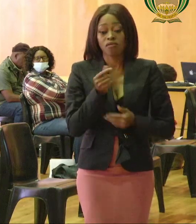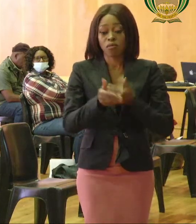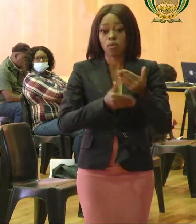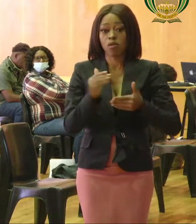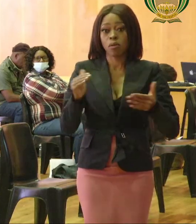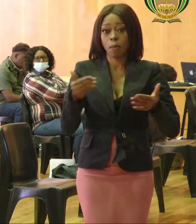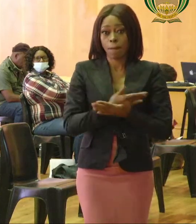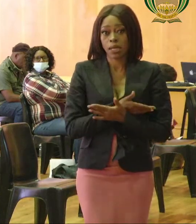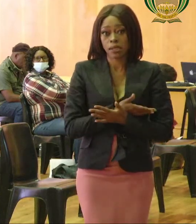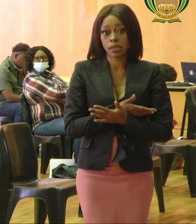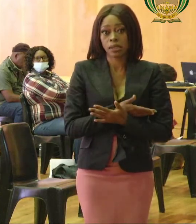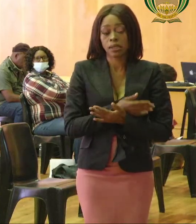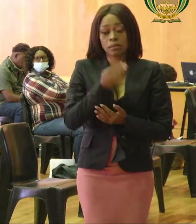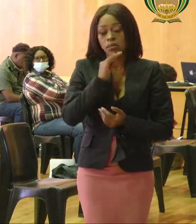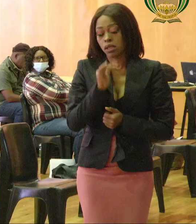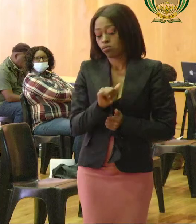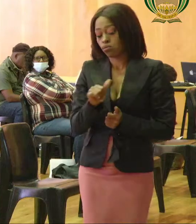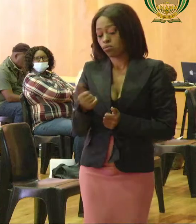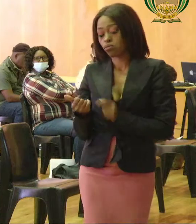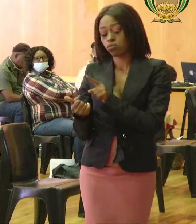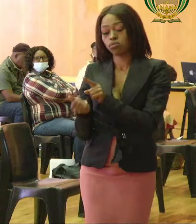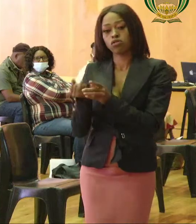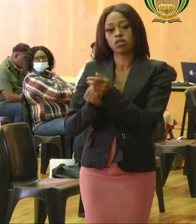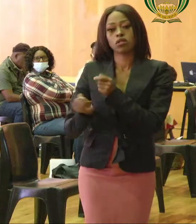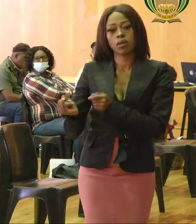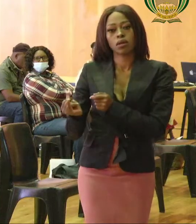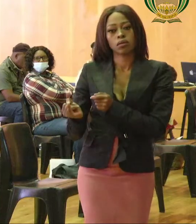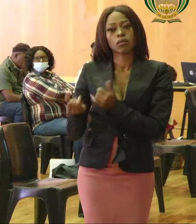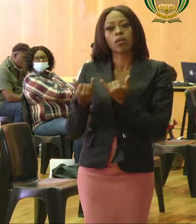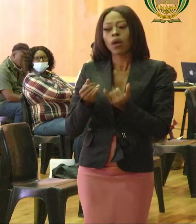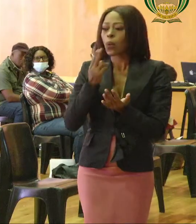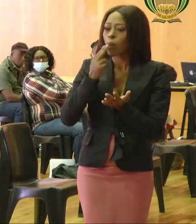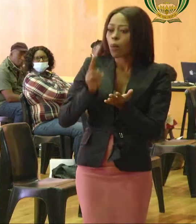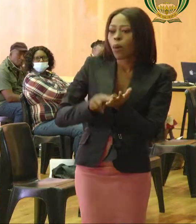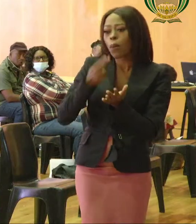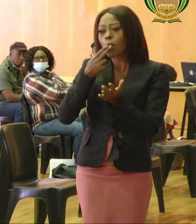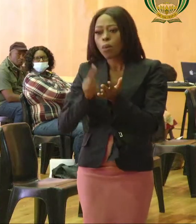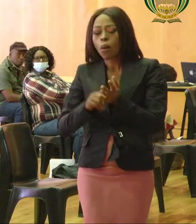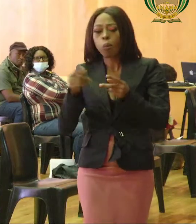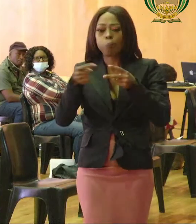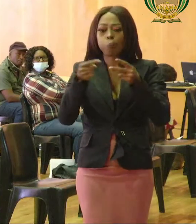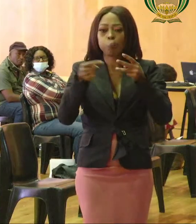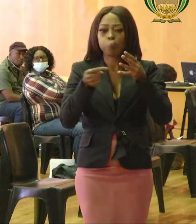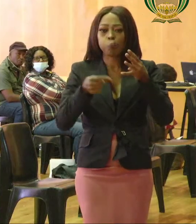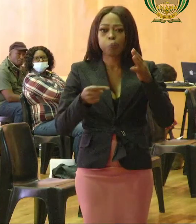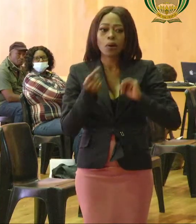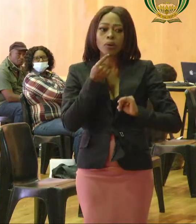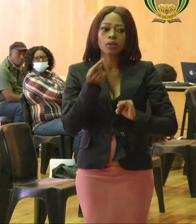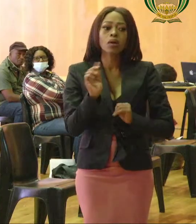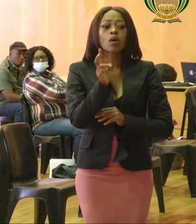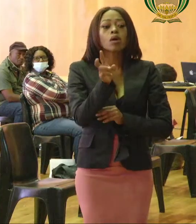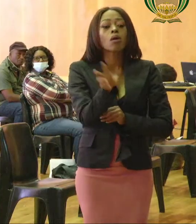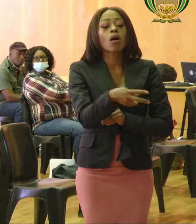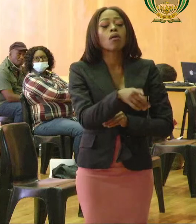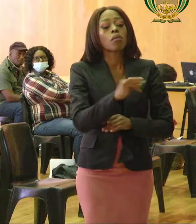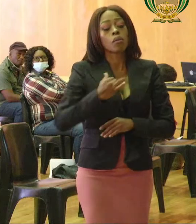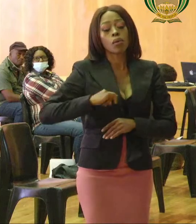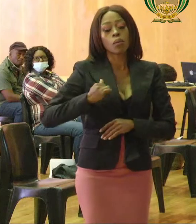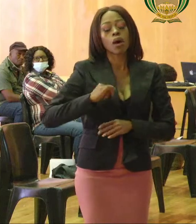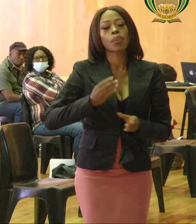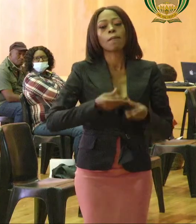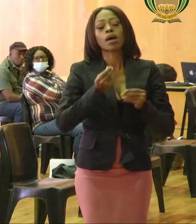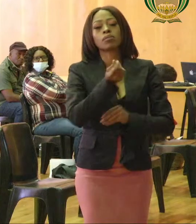zi-process siye kwi-independent, sifike phasi sithembisane kuba singenela nje kamasipala uyofumana